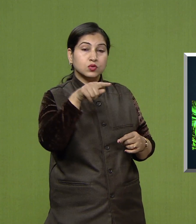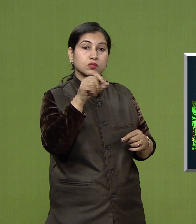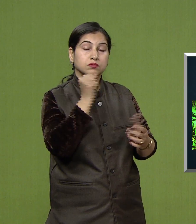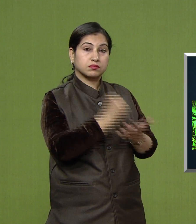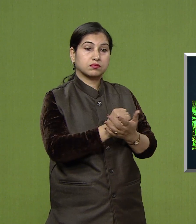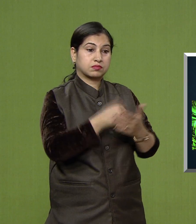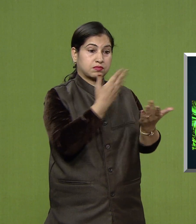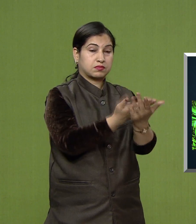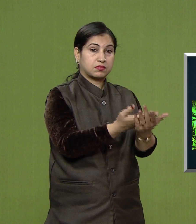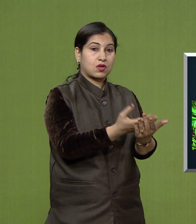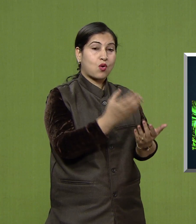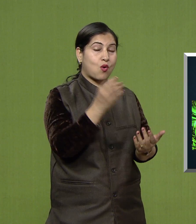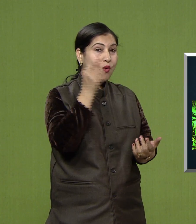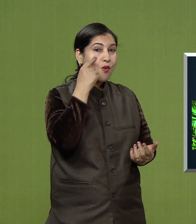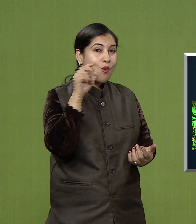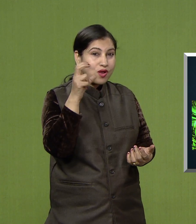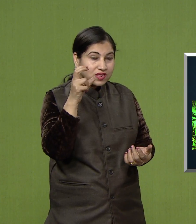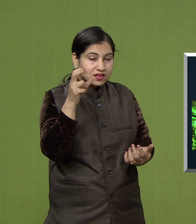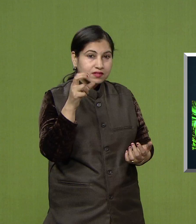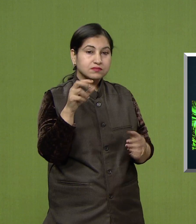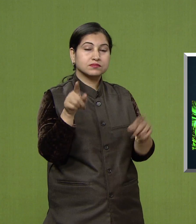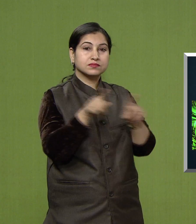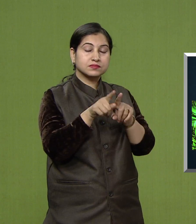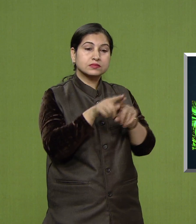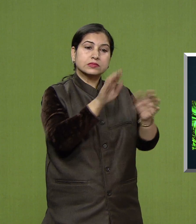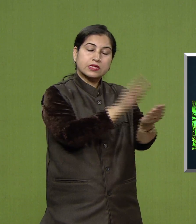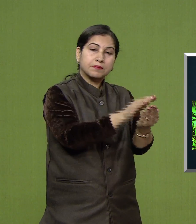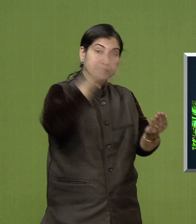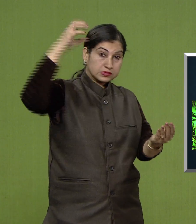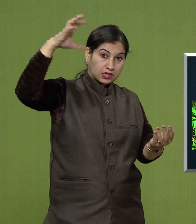of onions and leave it in sunlight.